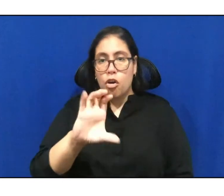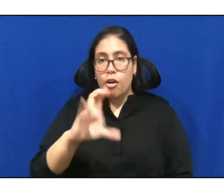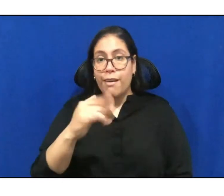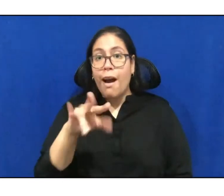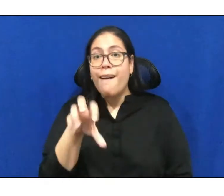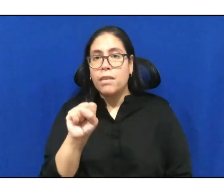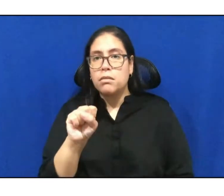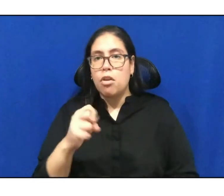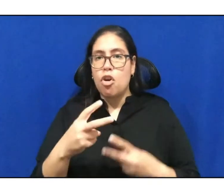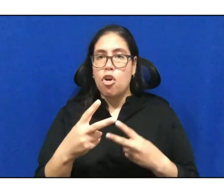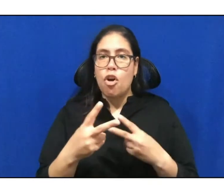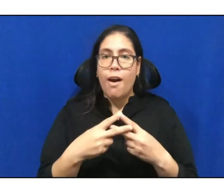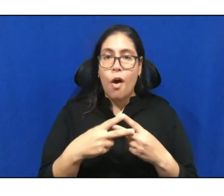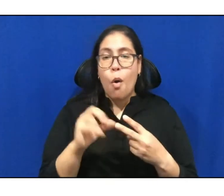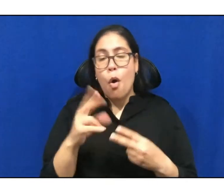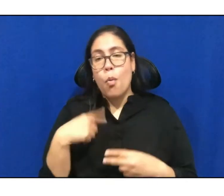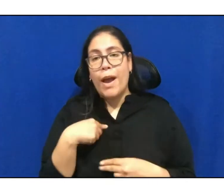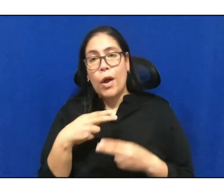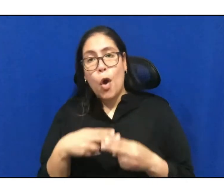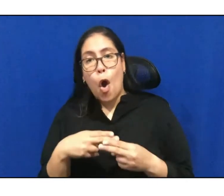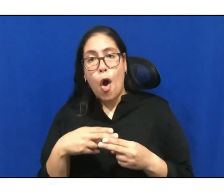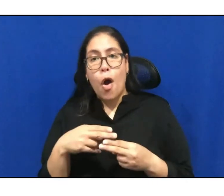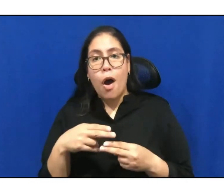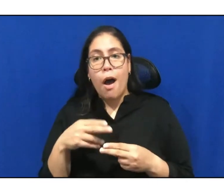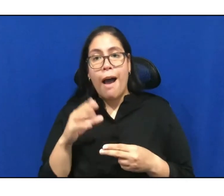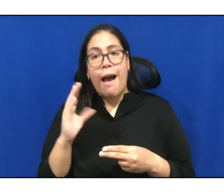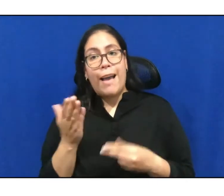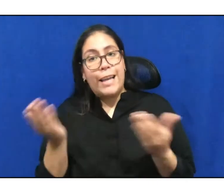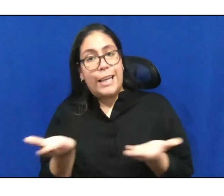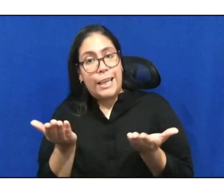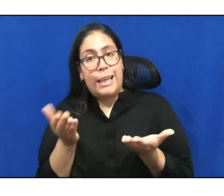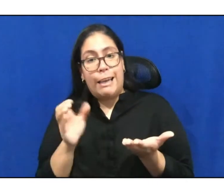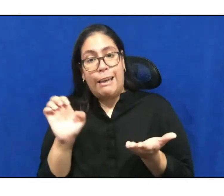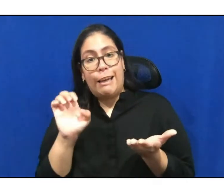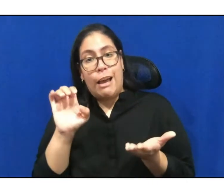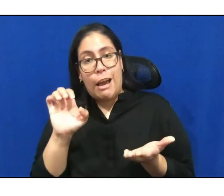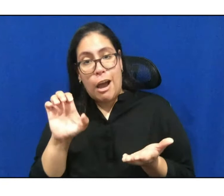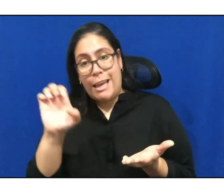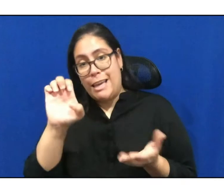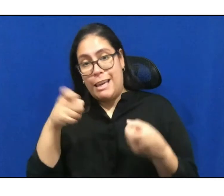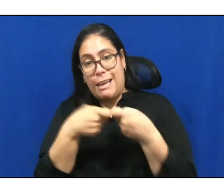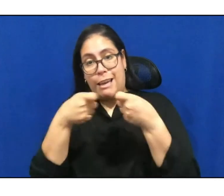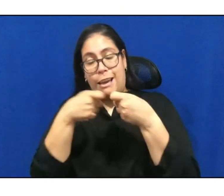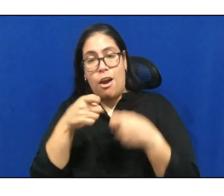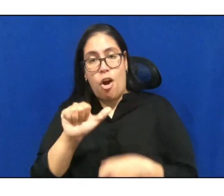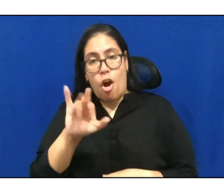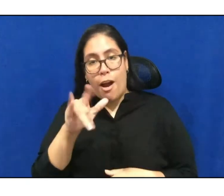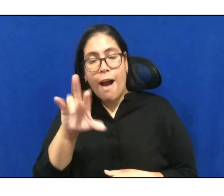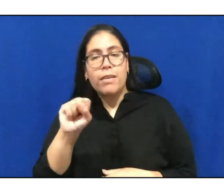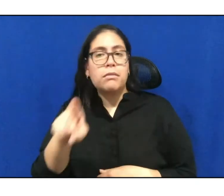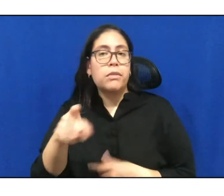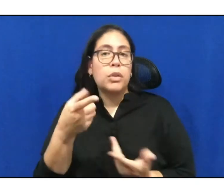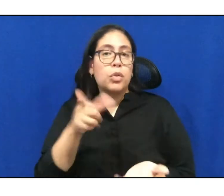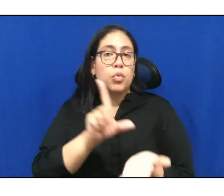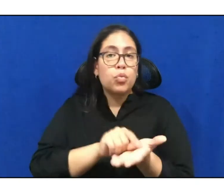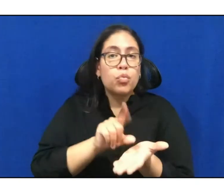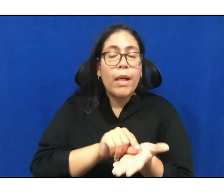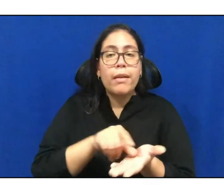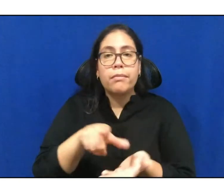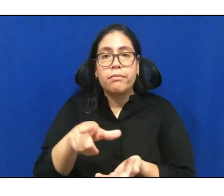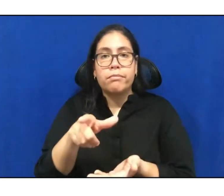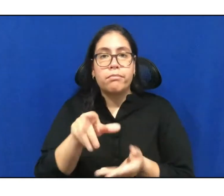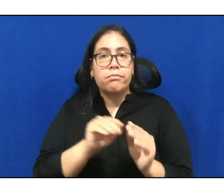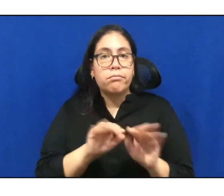the archive, but about archives, about Black newspapers. We've talked about not